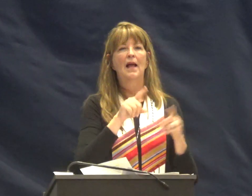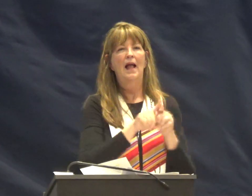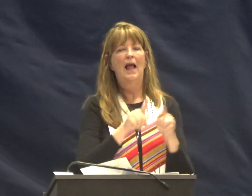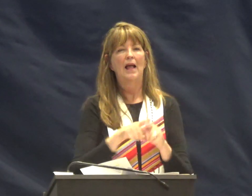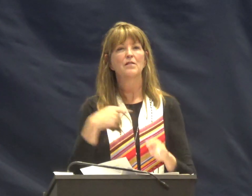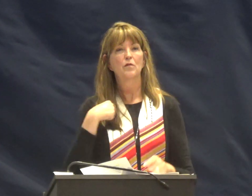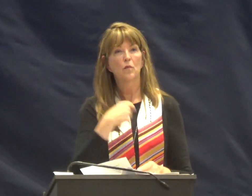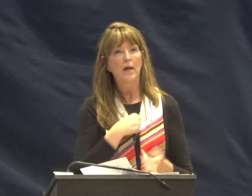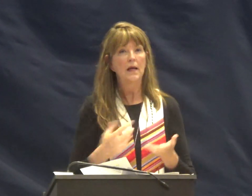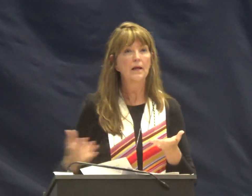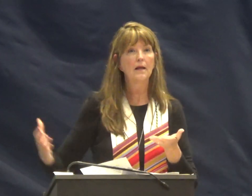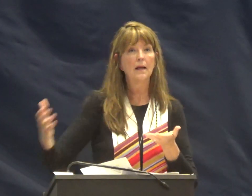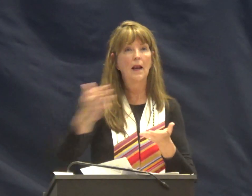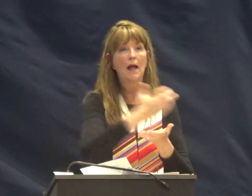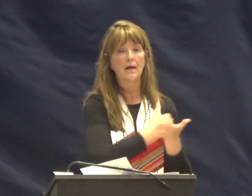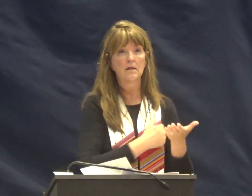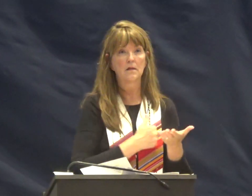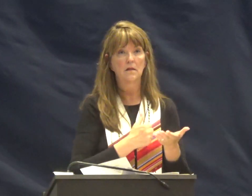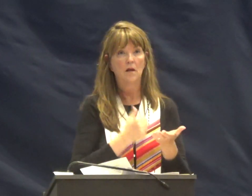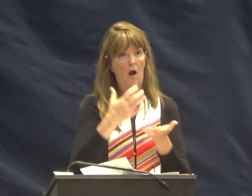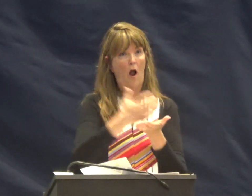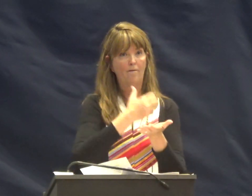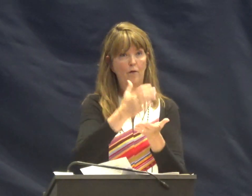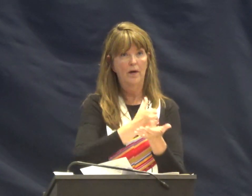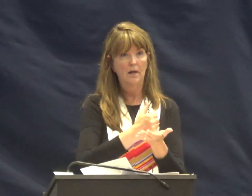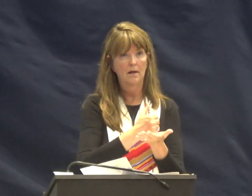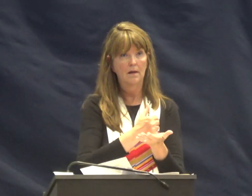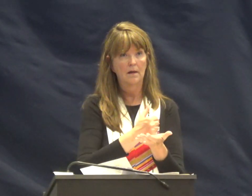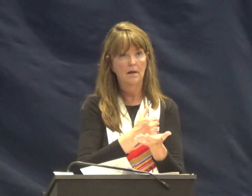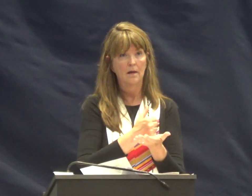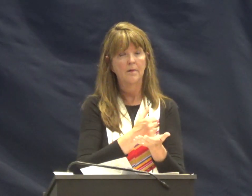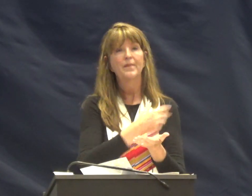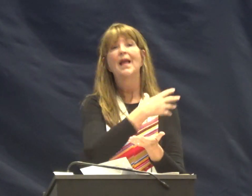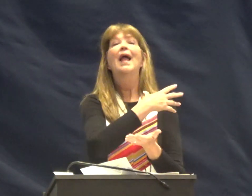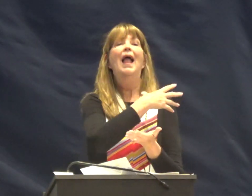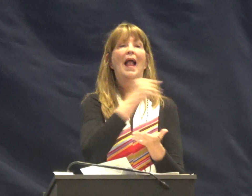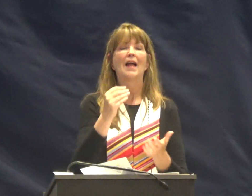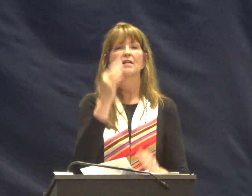And just think, Lord, I am so sorry. Help me to repent inwardly.